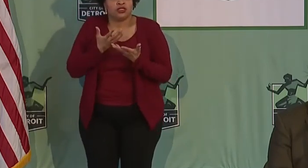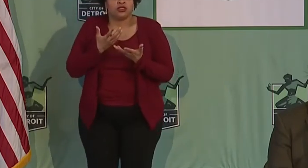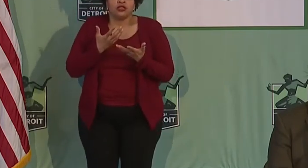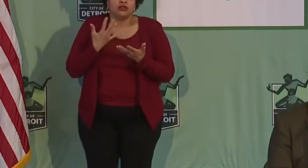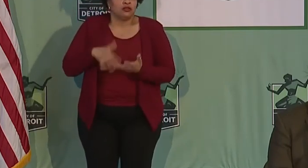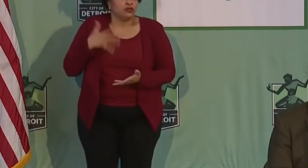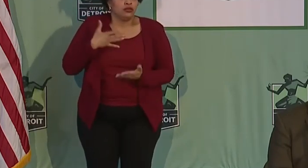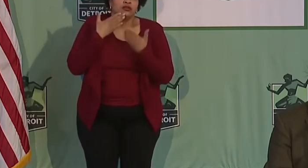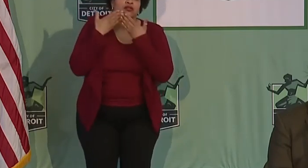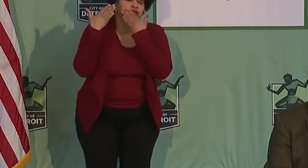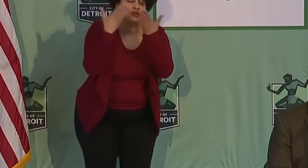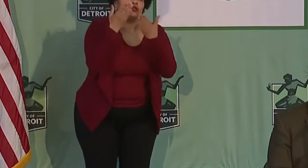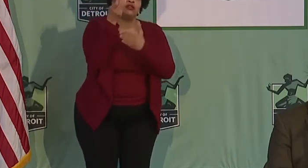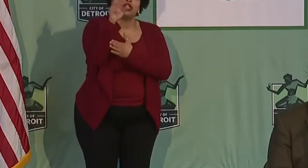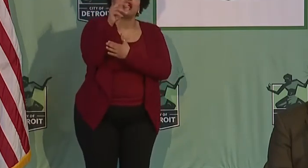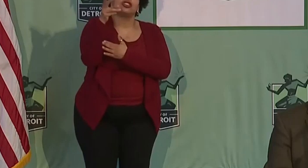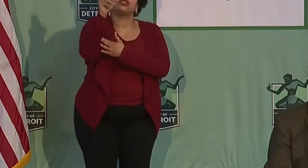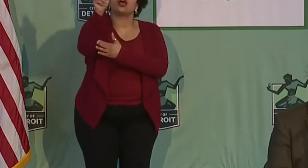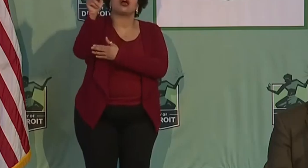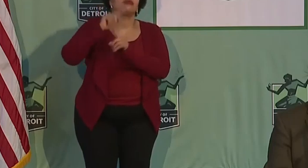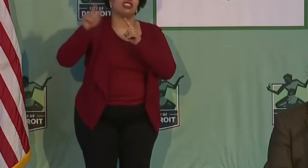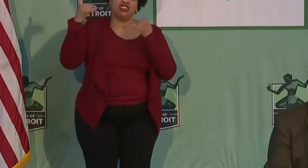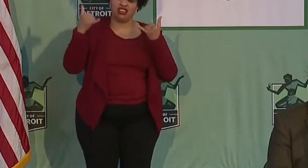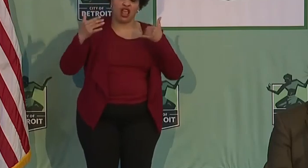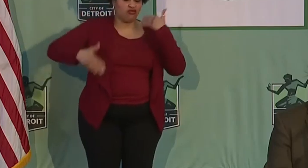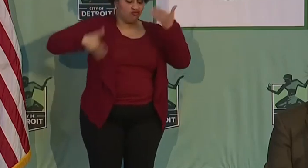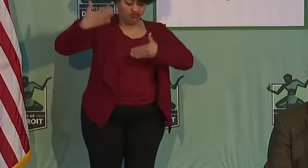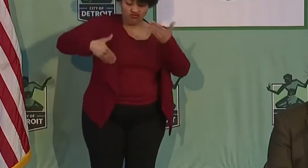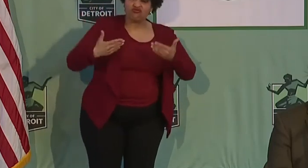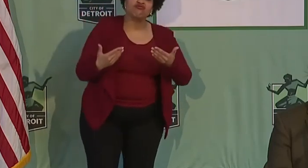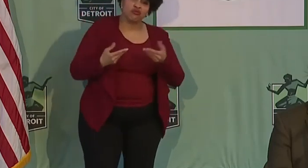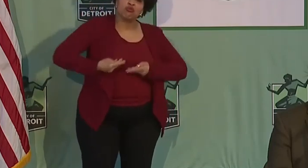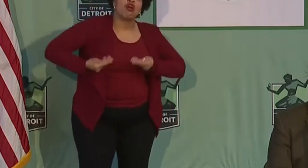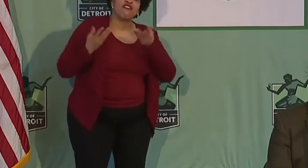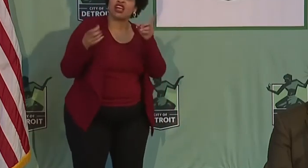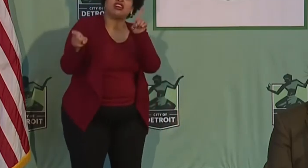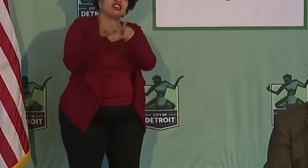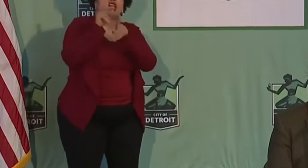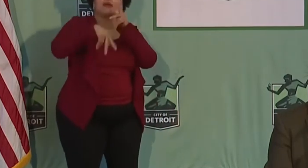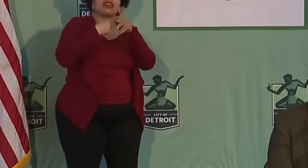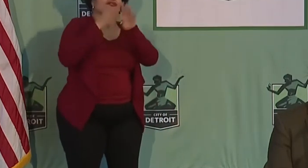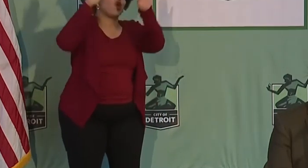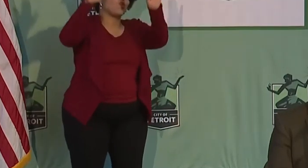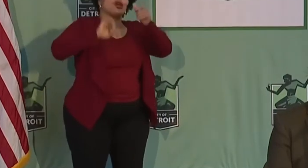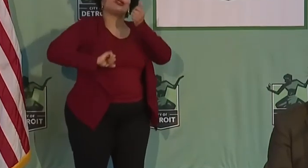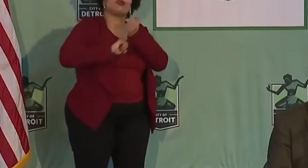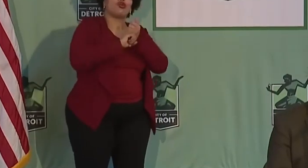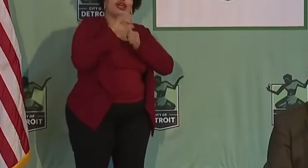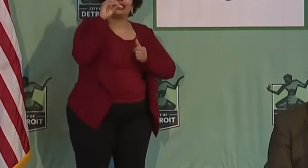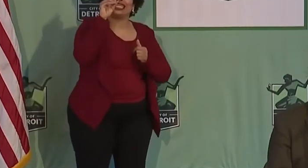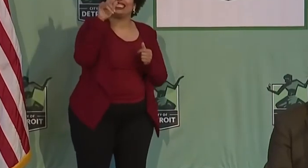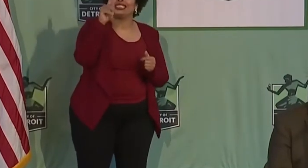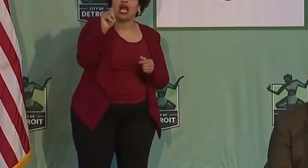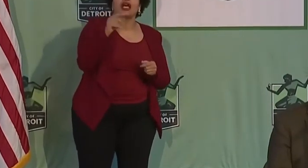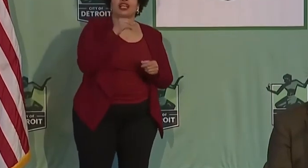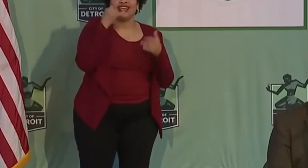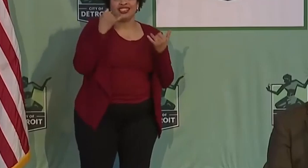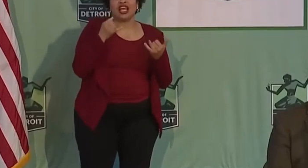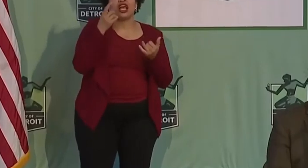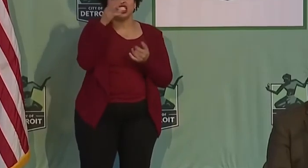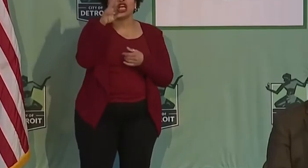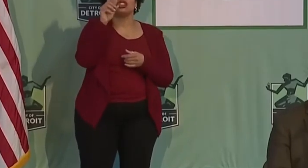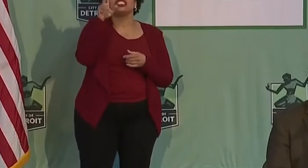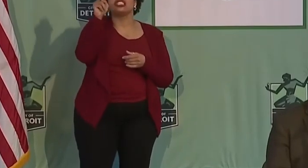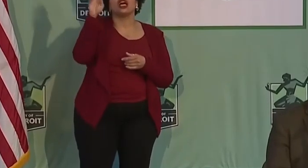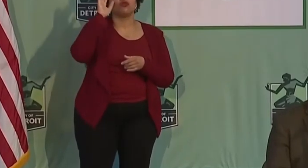have for Dr. Dunn, but he has stepped up now and is going to provide the same kind of great support to DDOT. And Dr. Dunn is going to lay